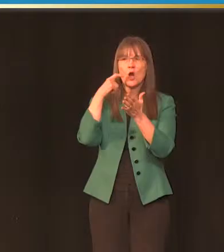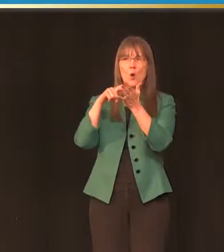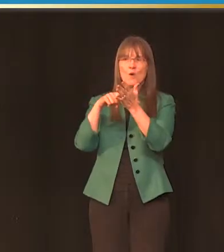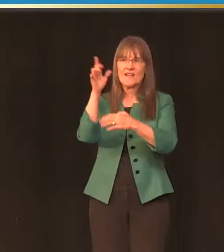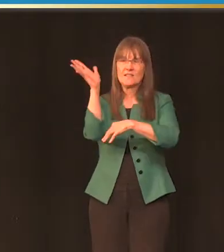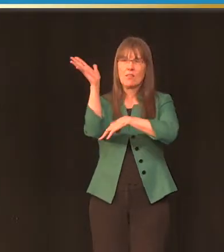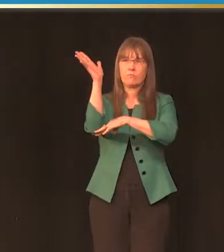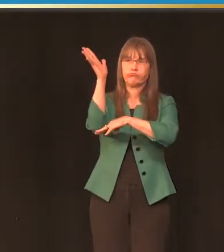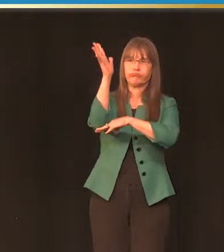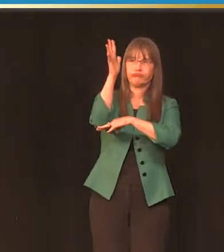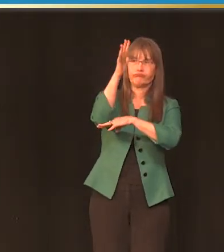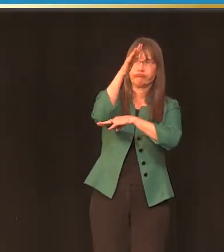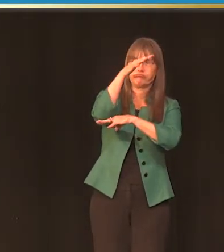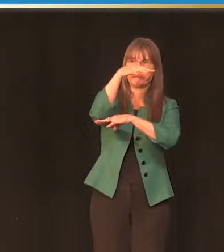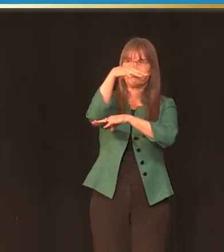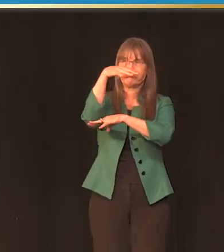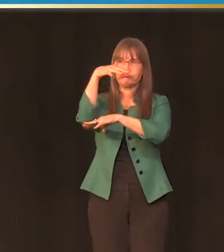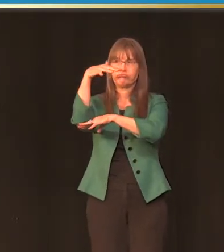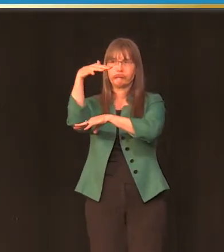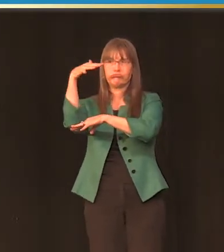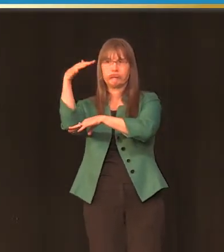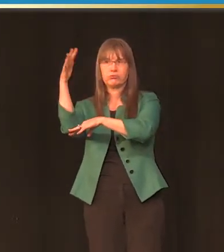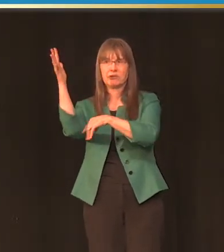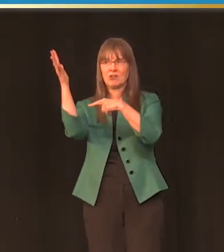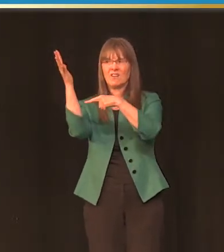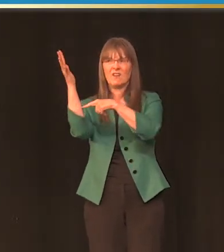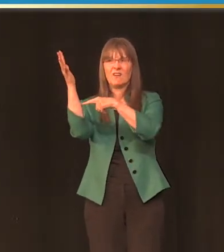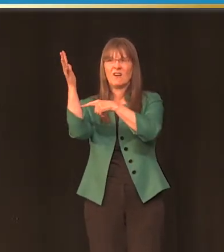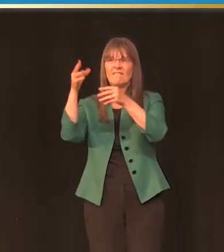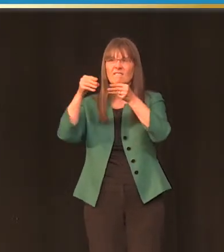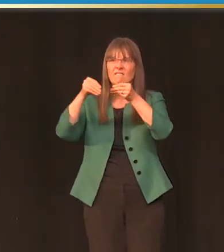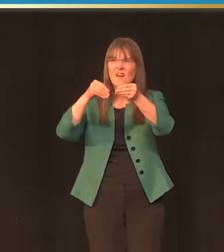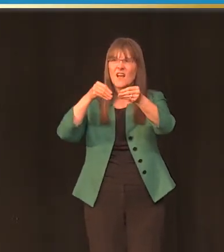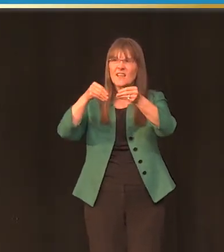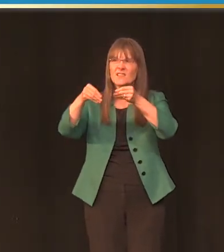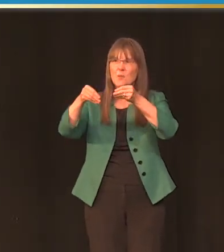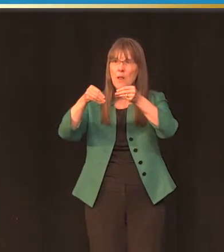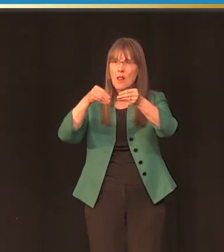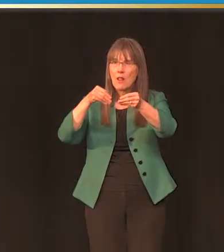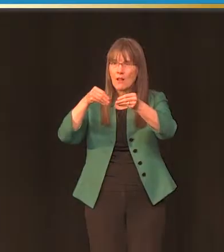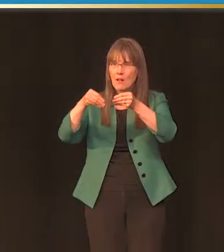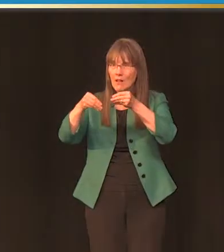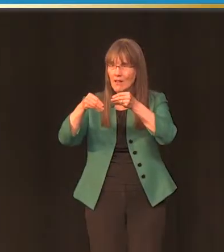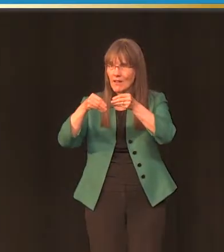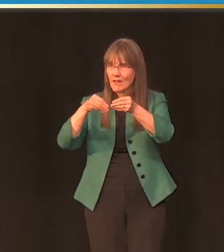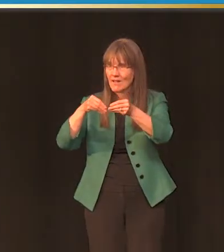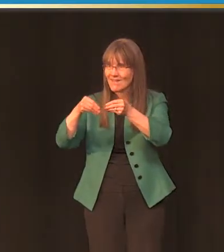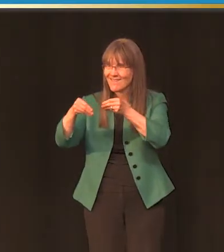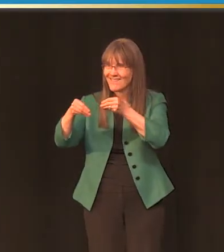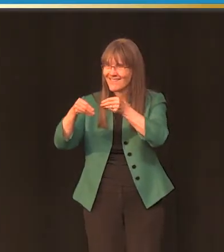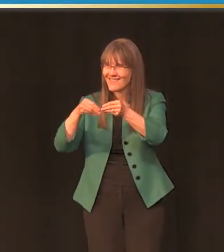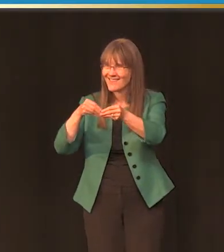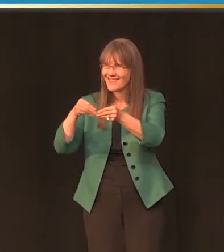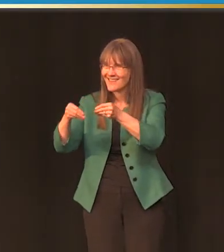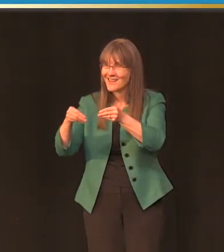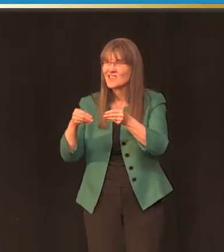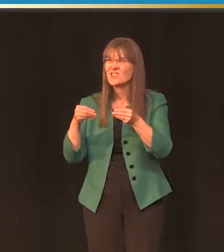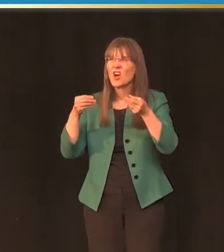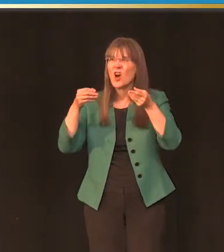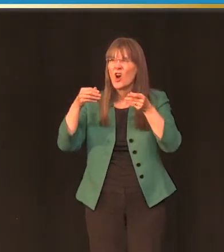With palm trees, you may also notice that as they sway, they are flexible.